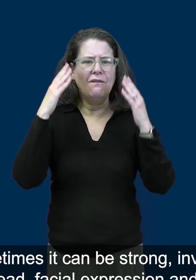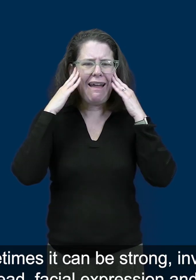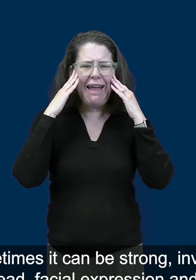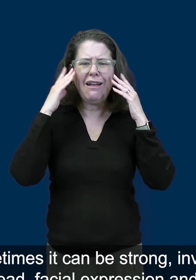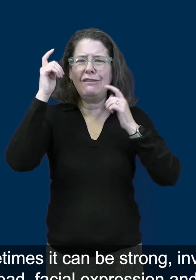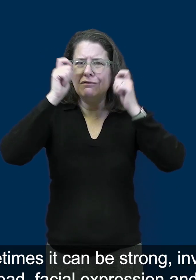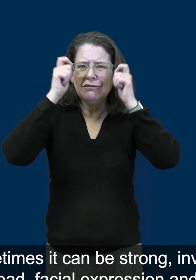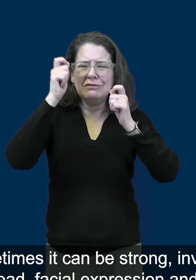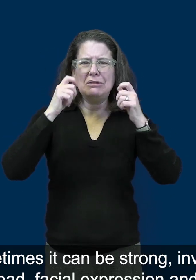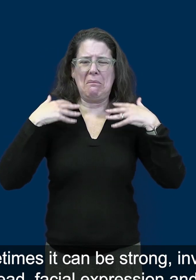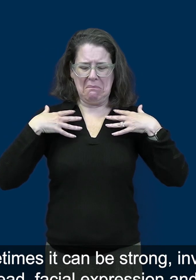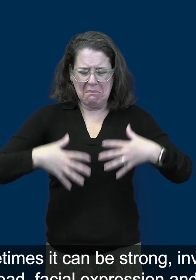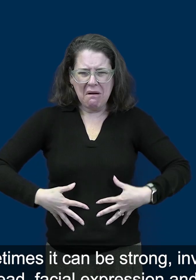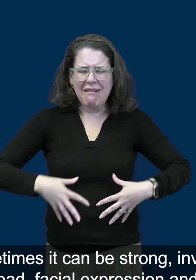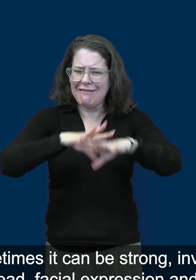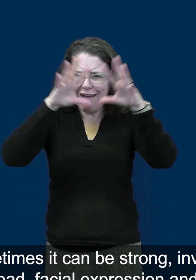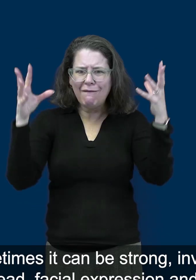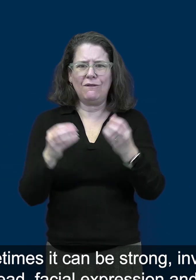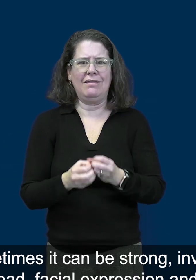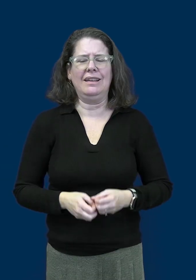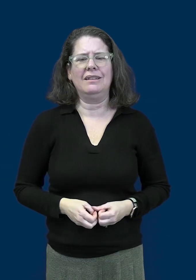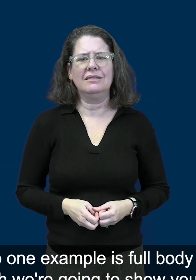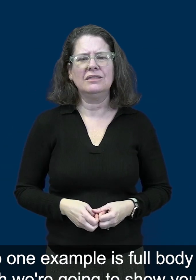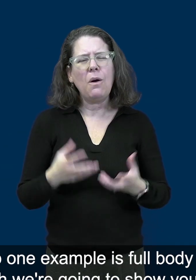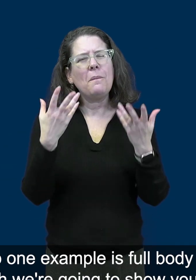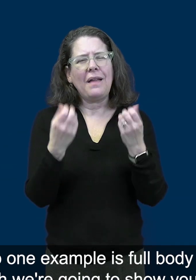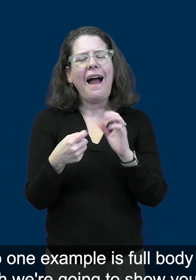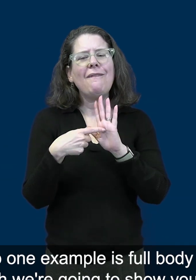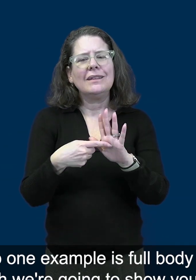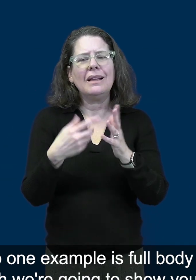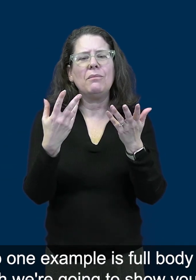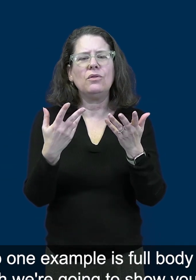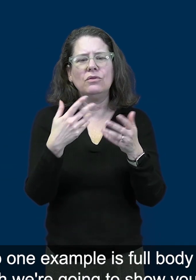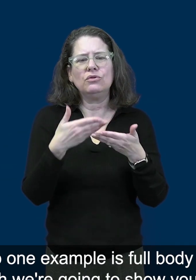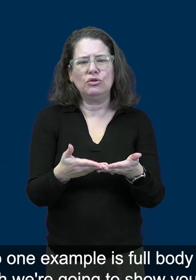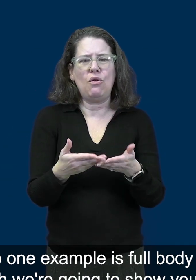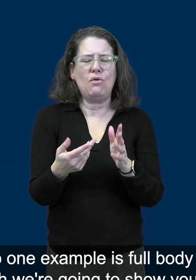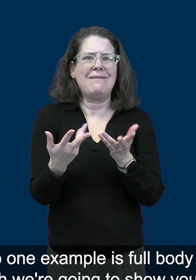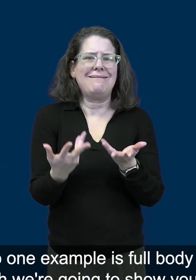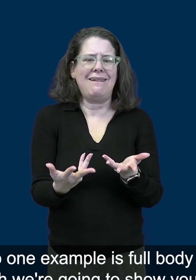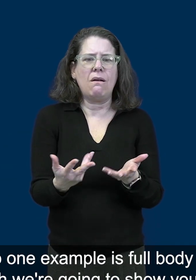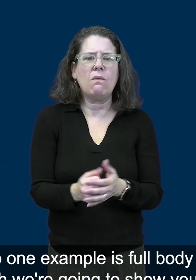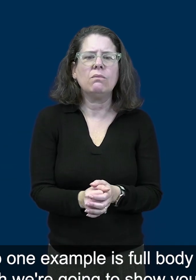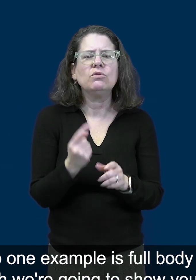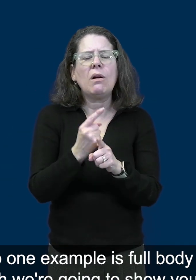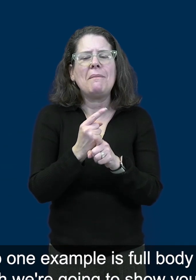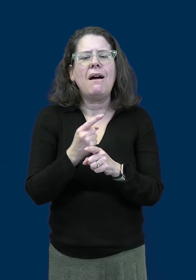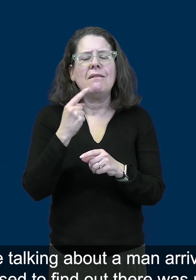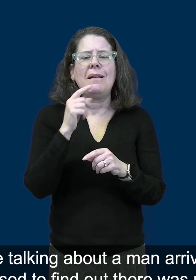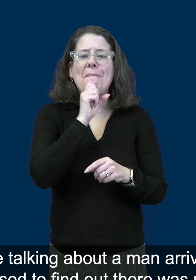facial expression, and body. So one example is full body CA, which we're going to show you now.